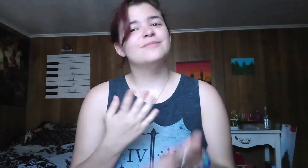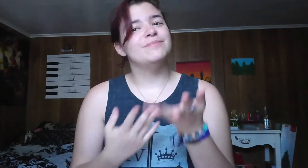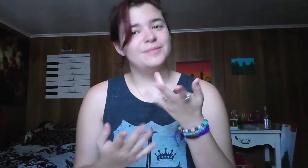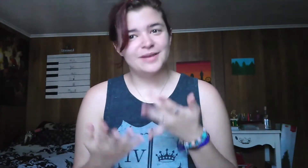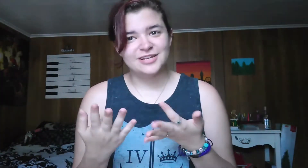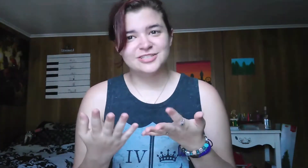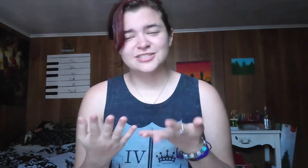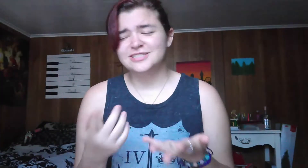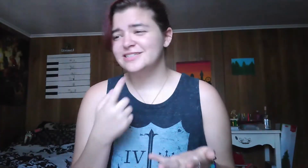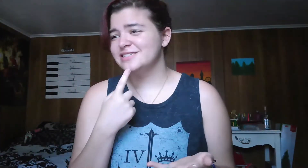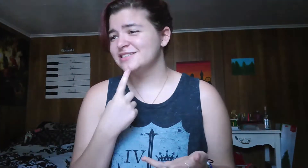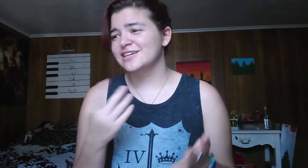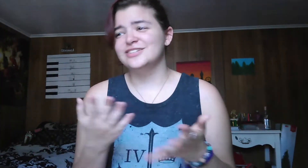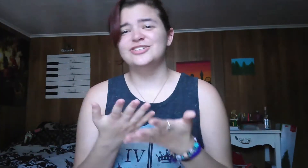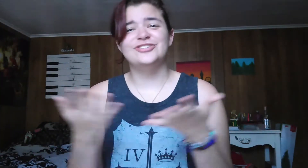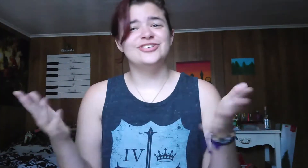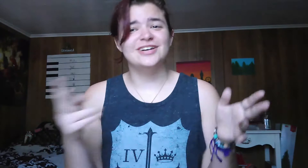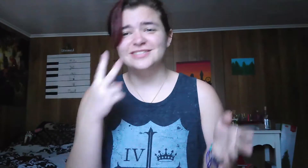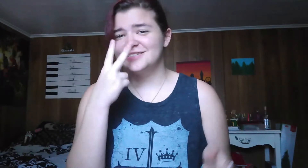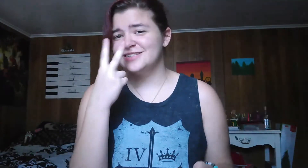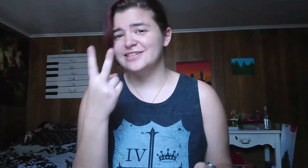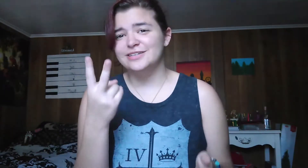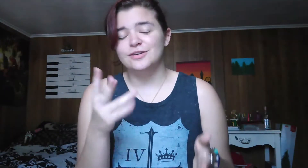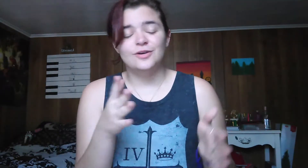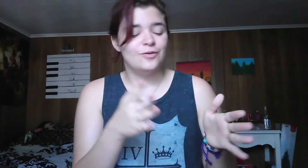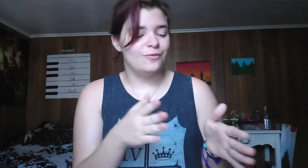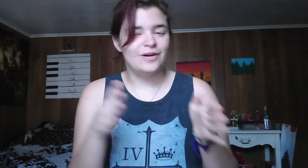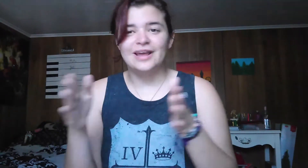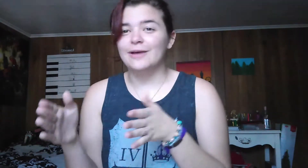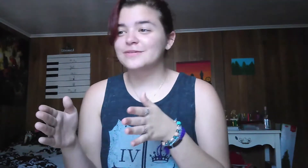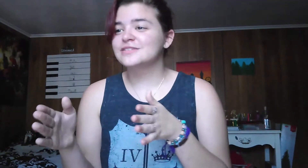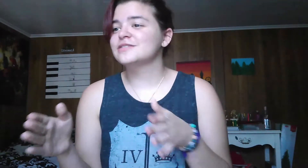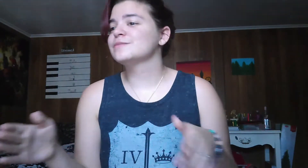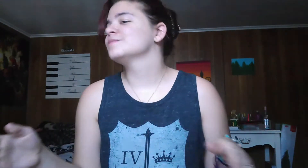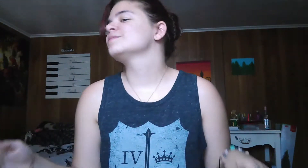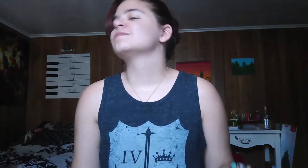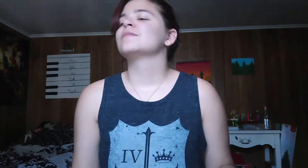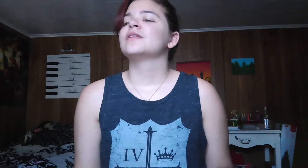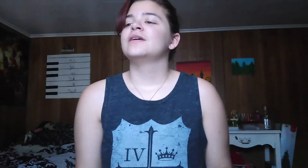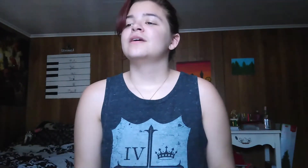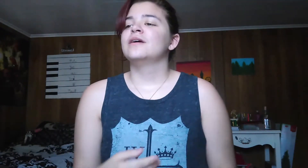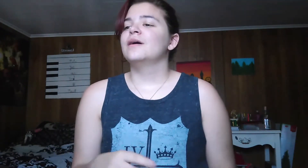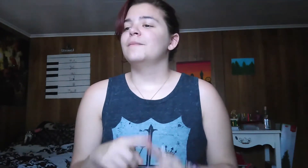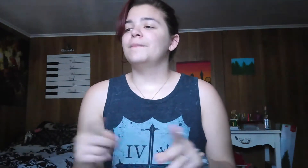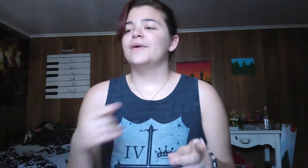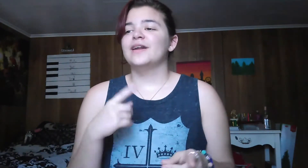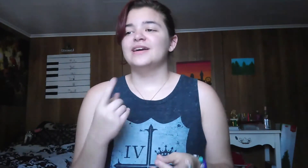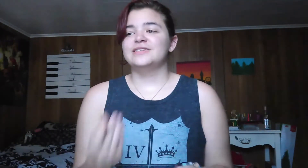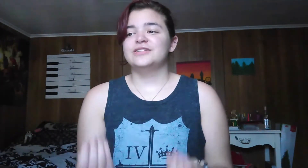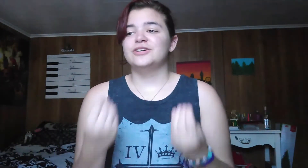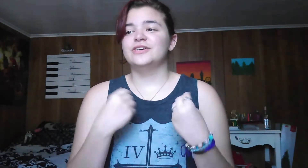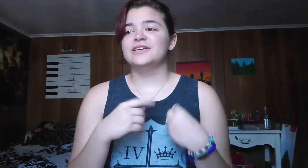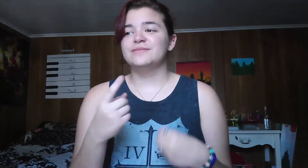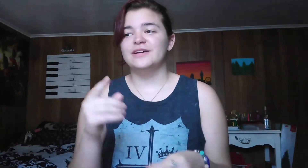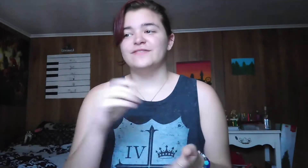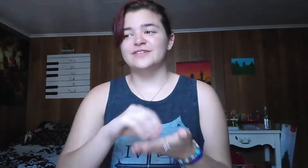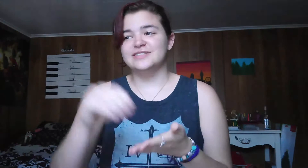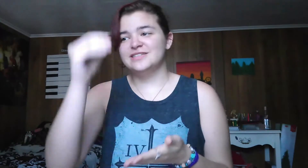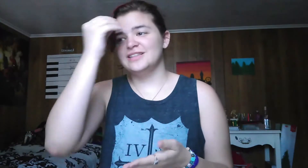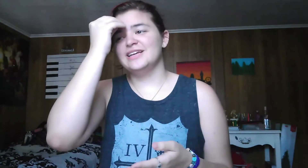be patient. He said, just see what happens. But I took my first